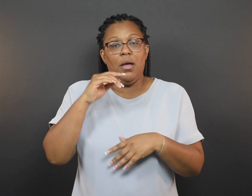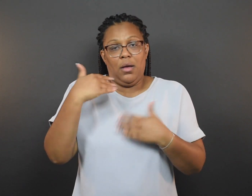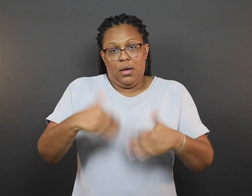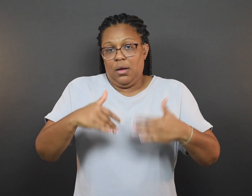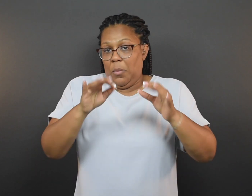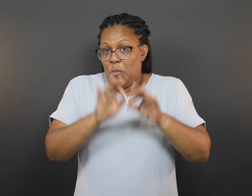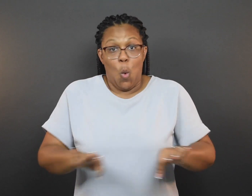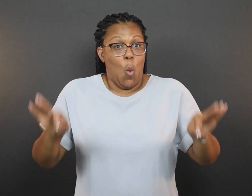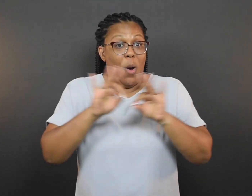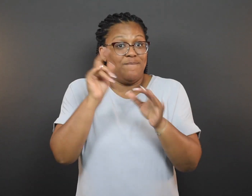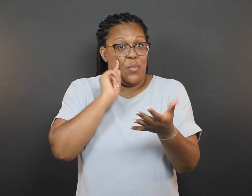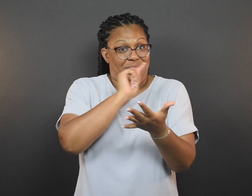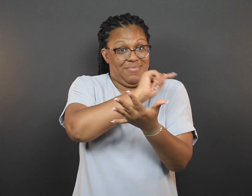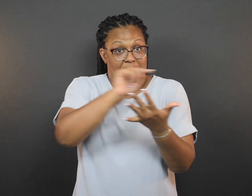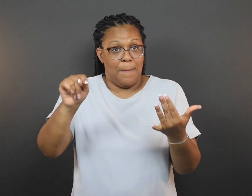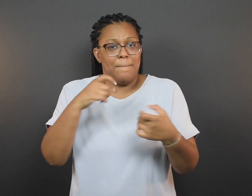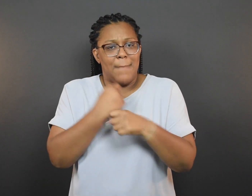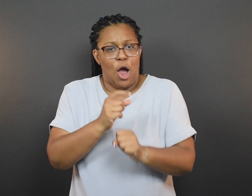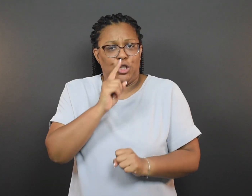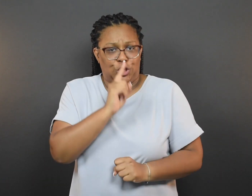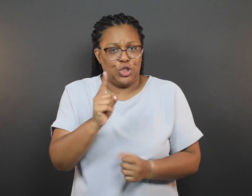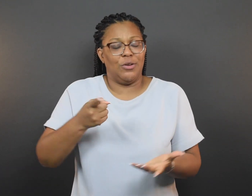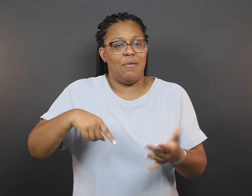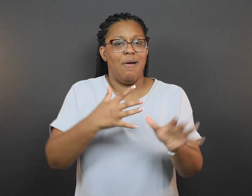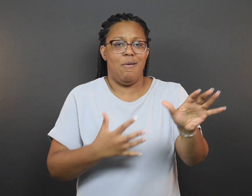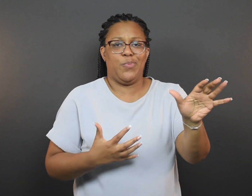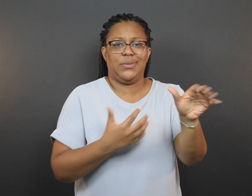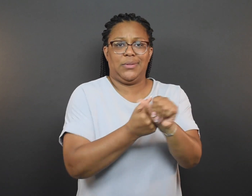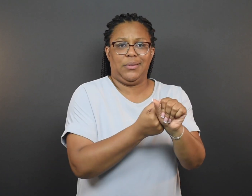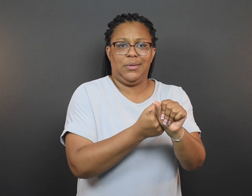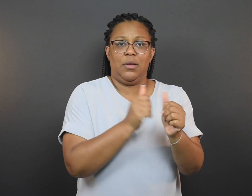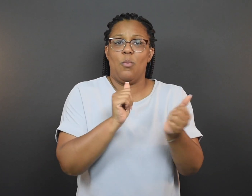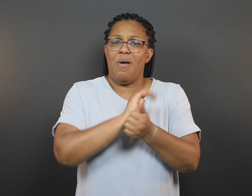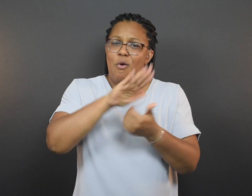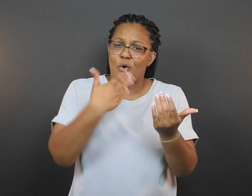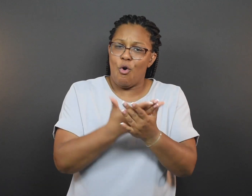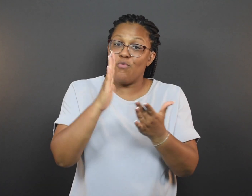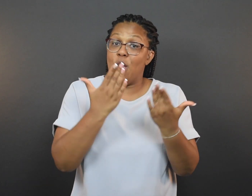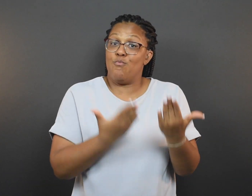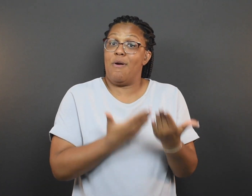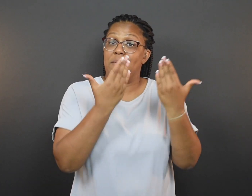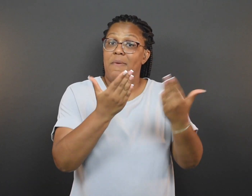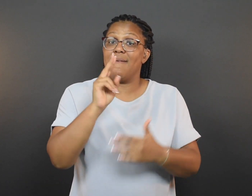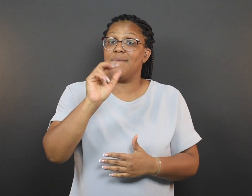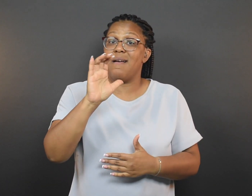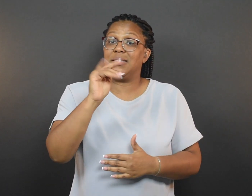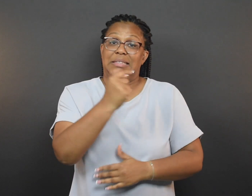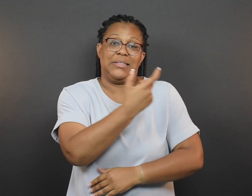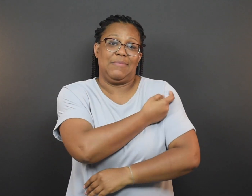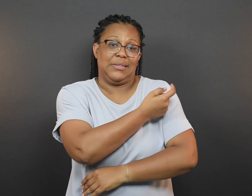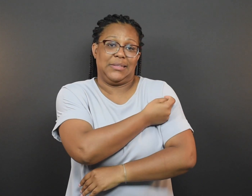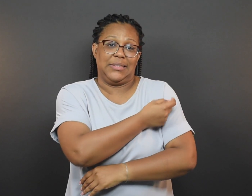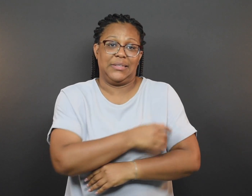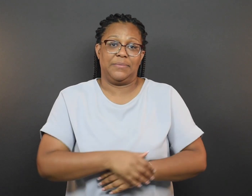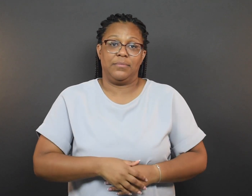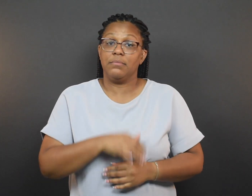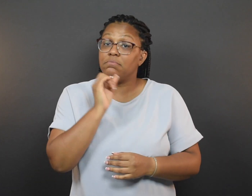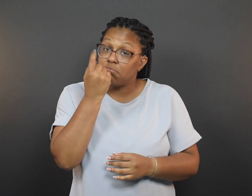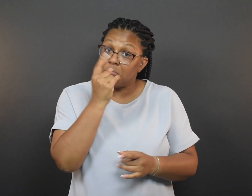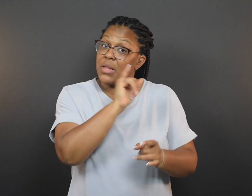It's also important for them to make sure they are up to date on all recommended vaccines,